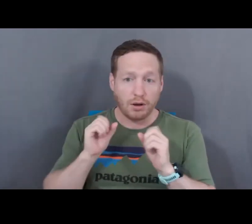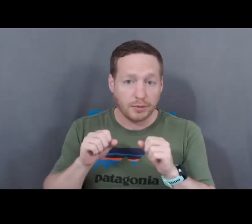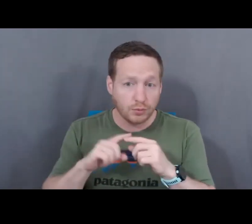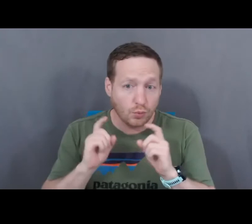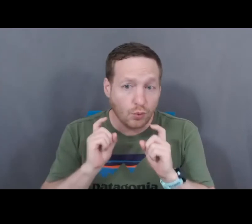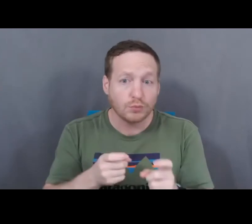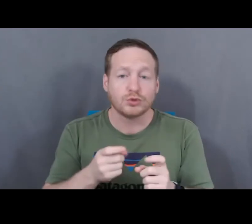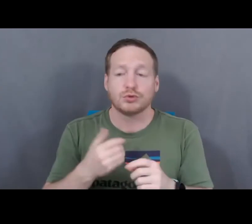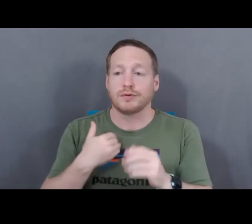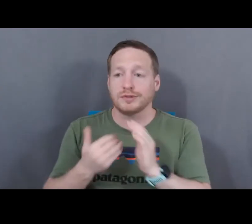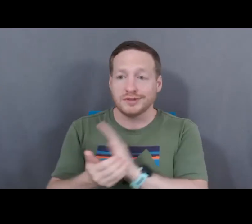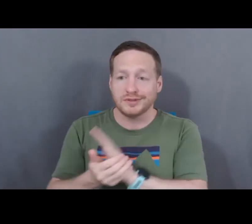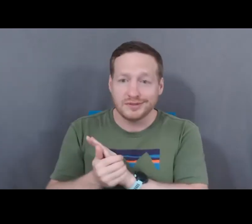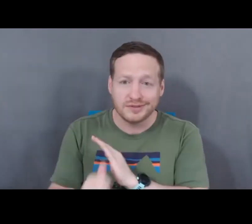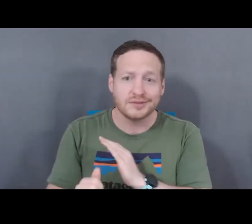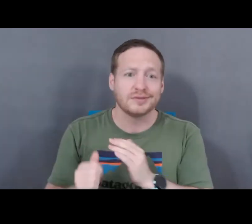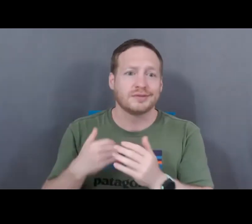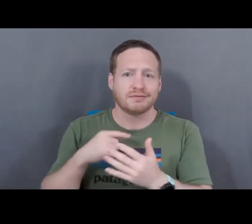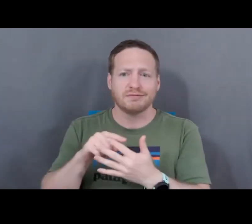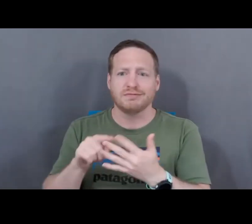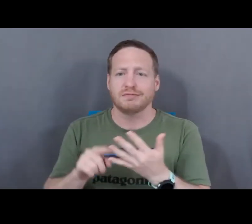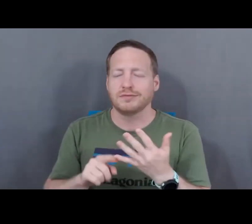we need to actually give people the